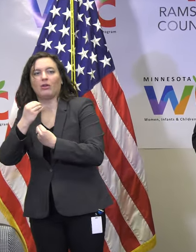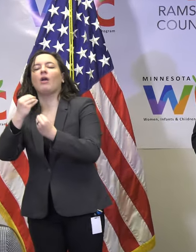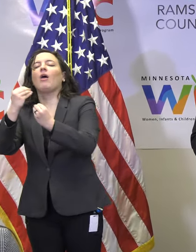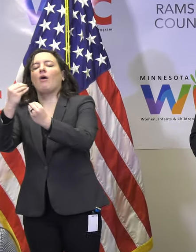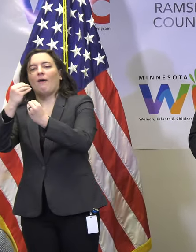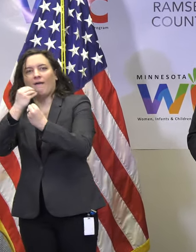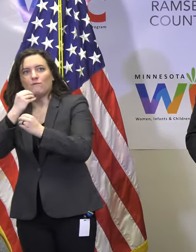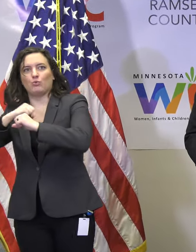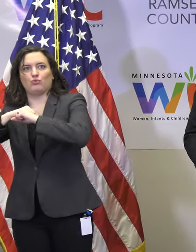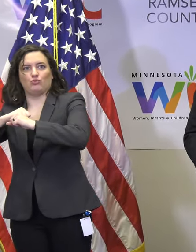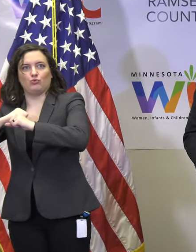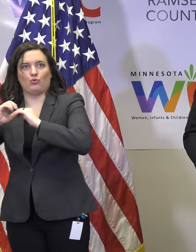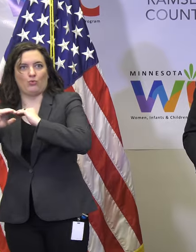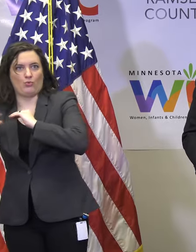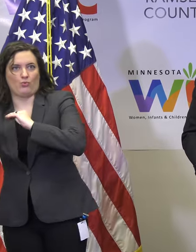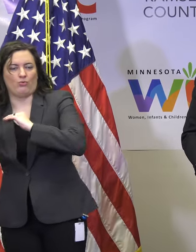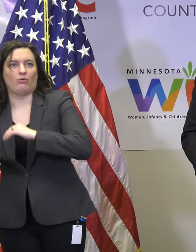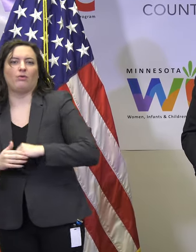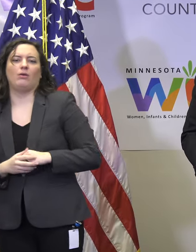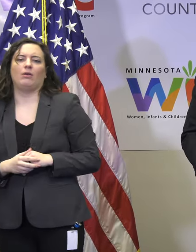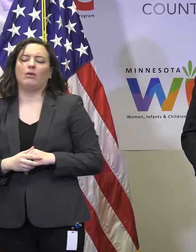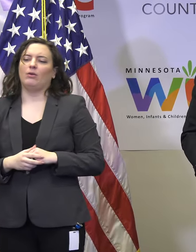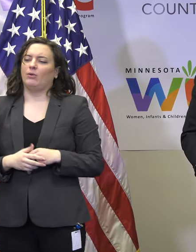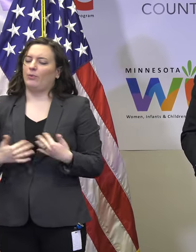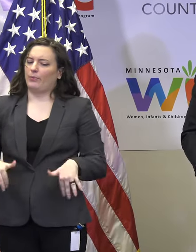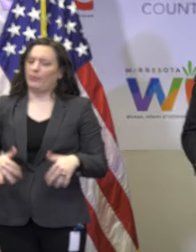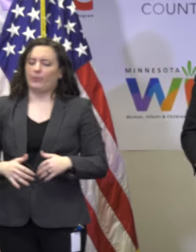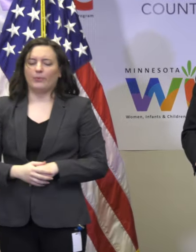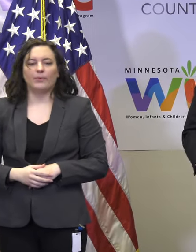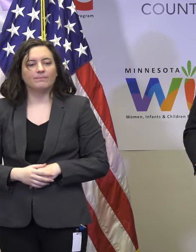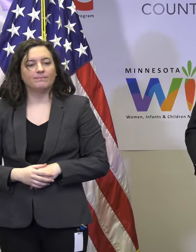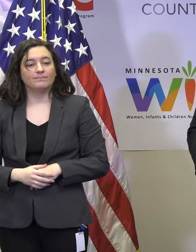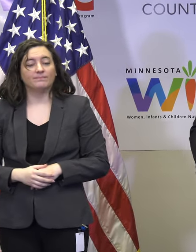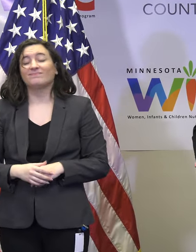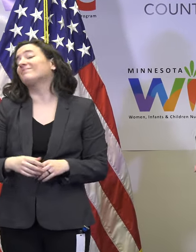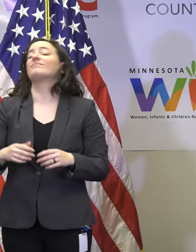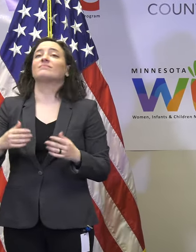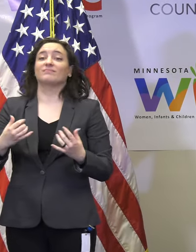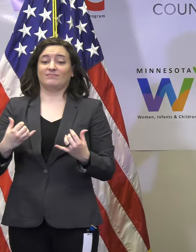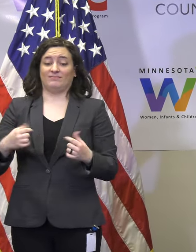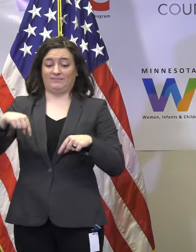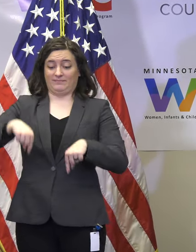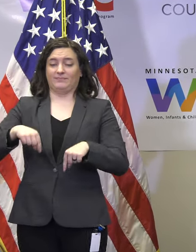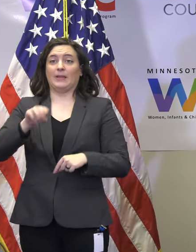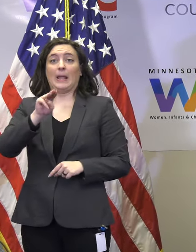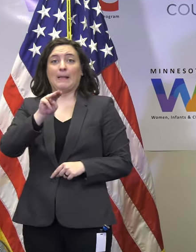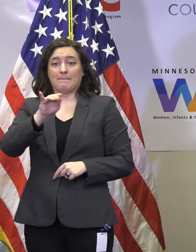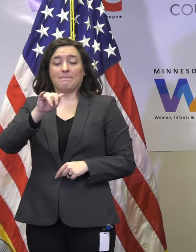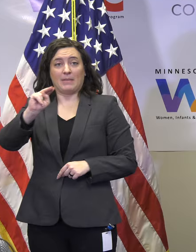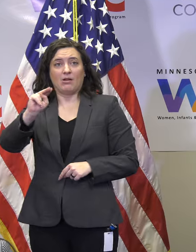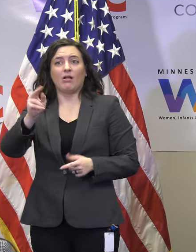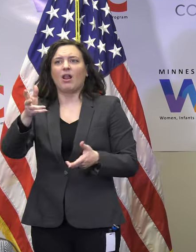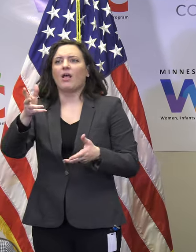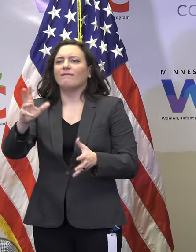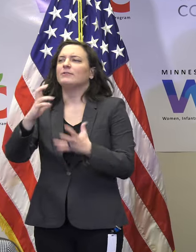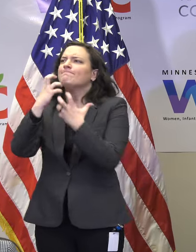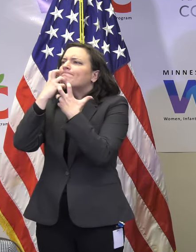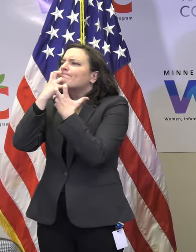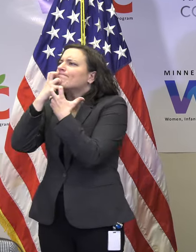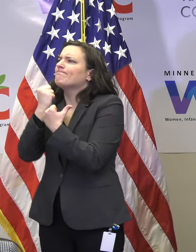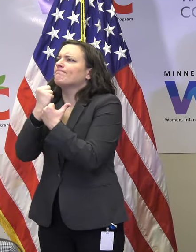security challenges. This is a state that not only has embraced the opportunity to expand